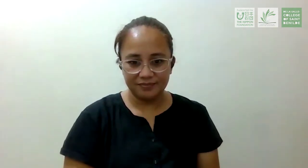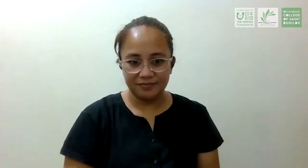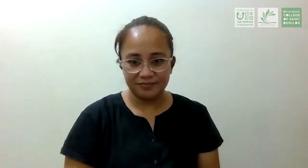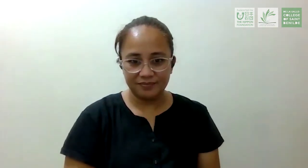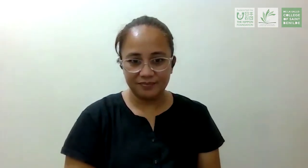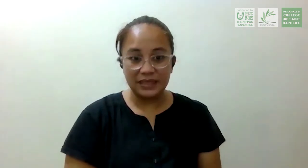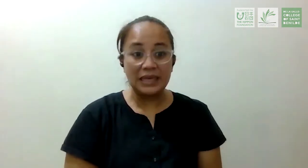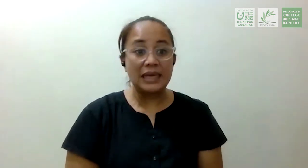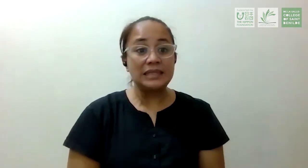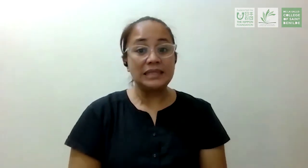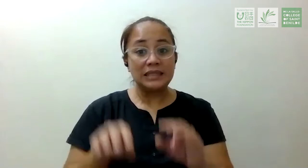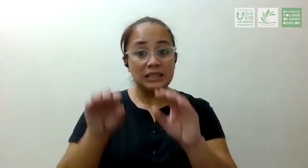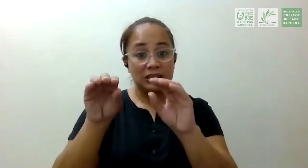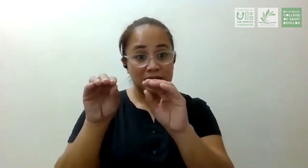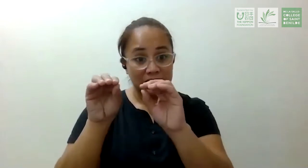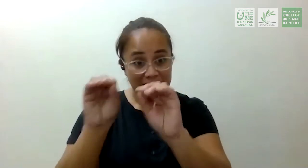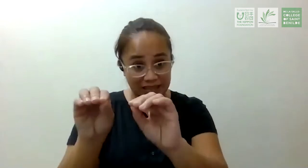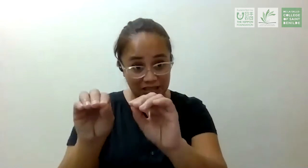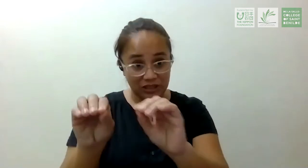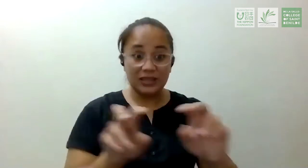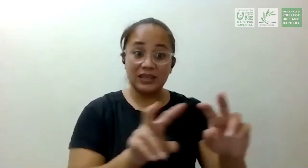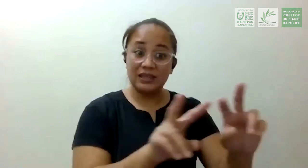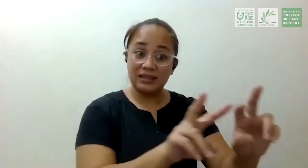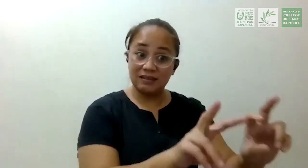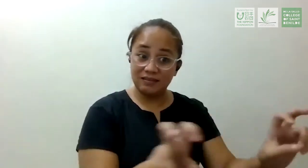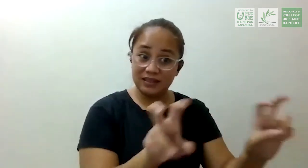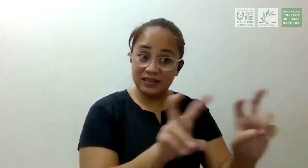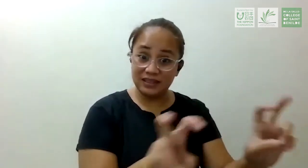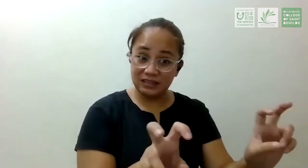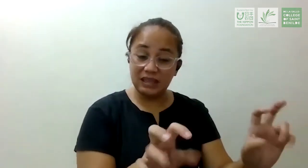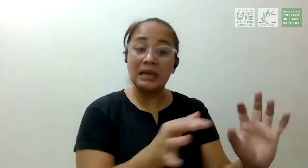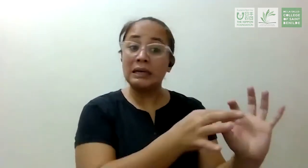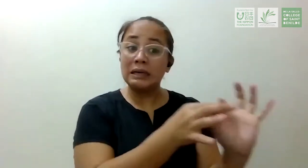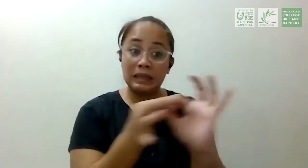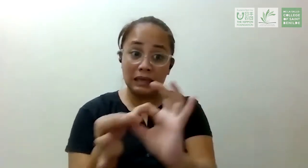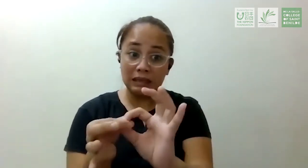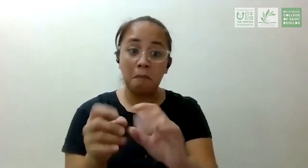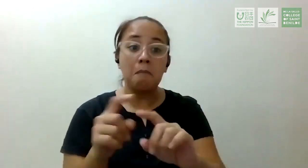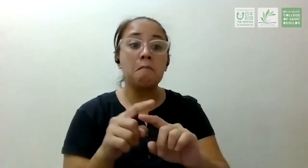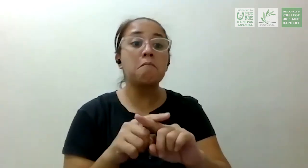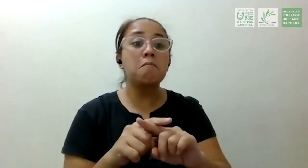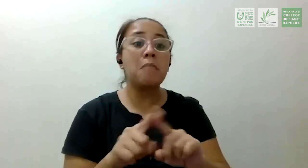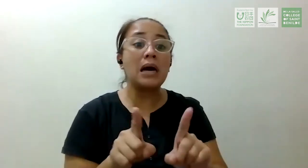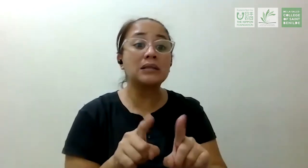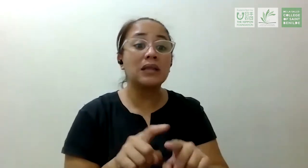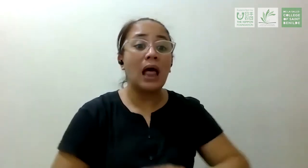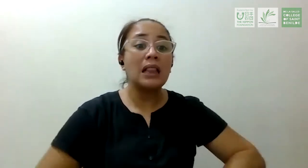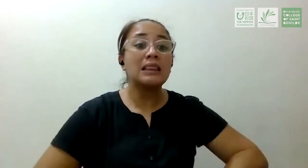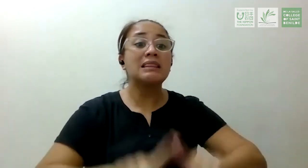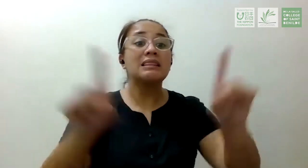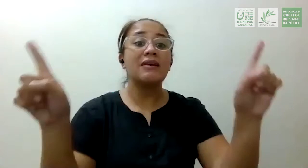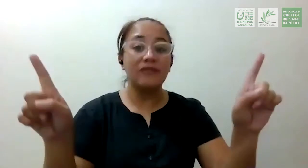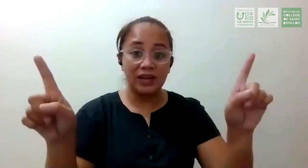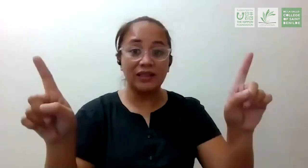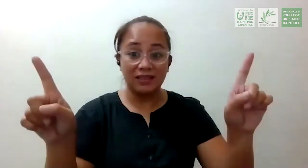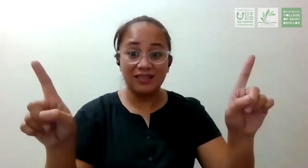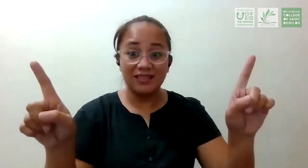Teaching and researching are related, but they're different things.